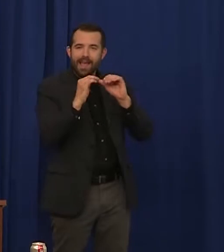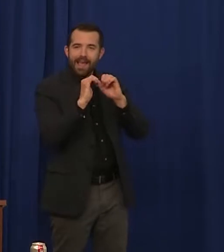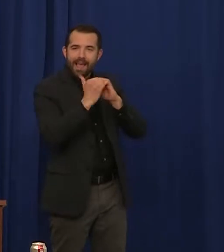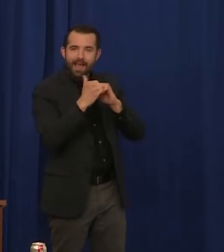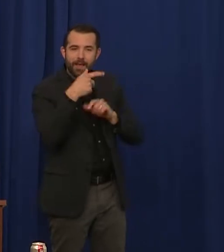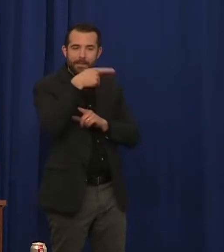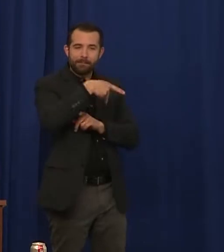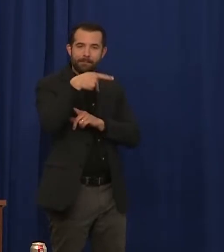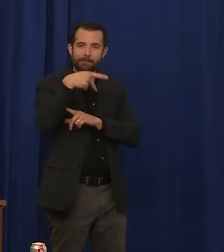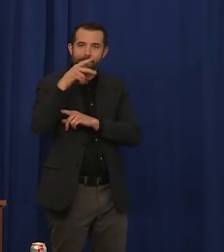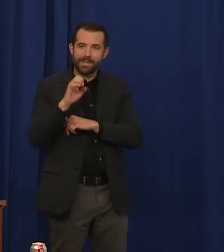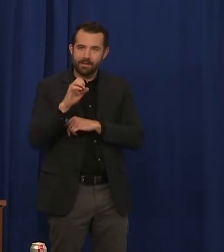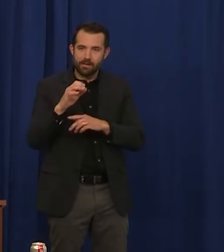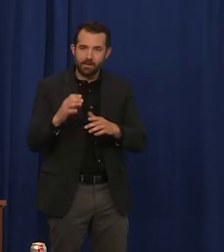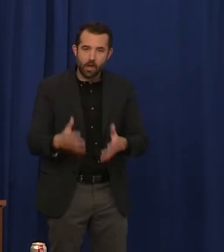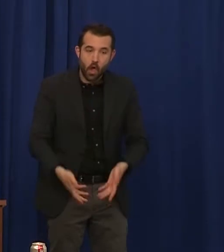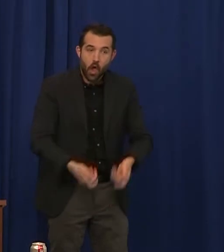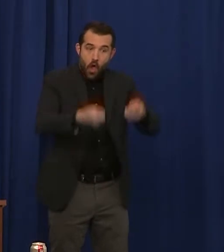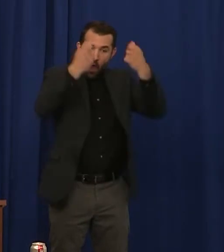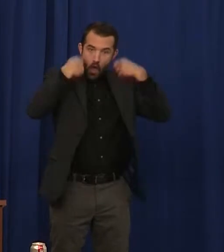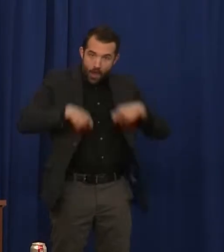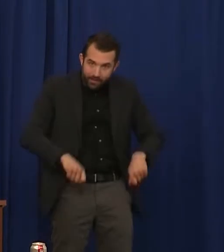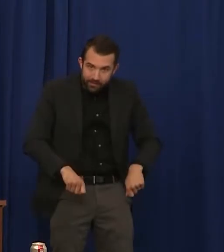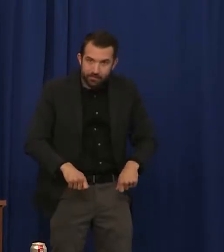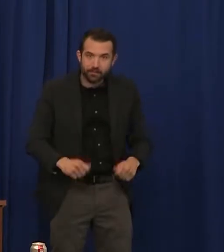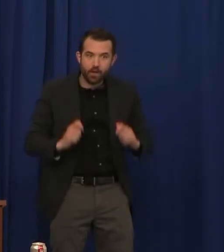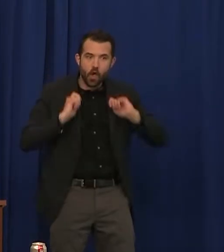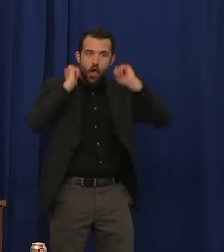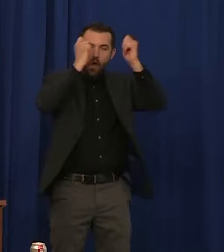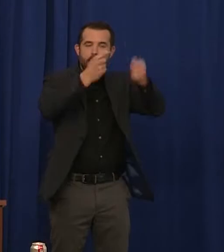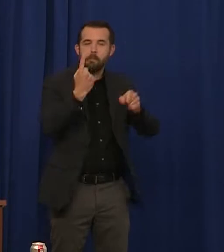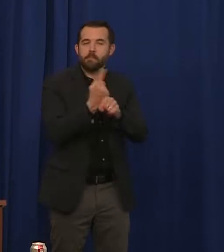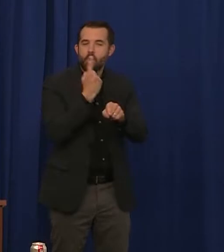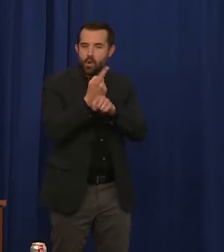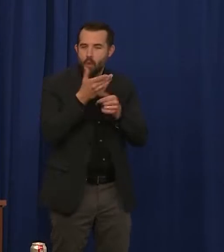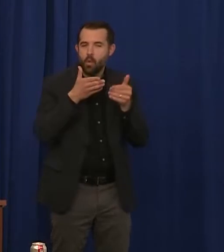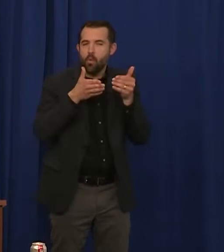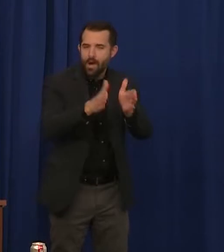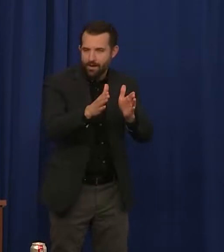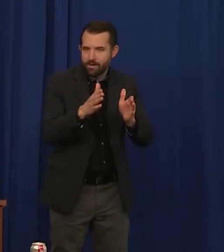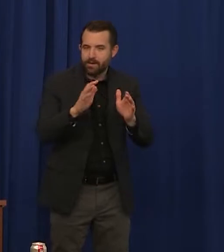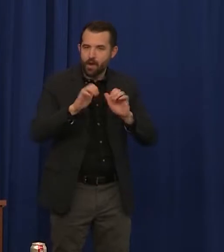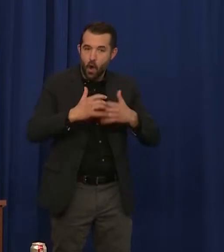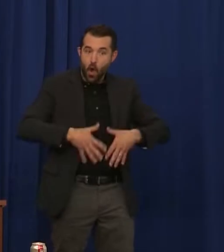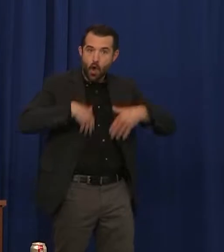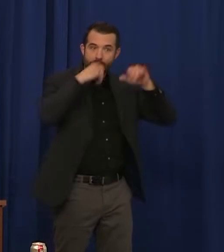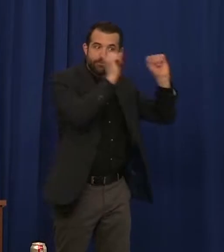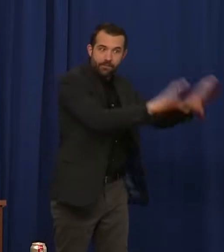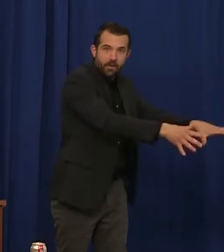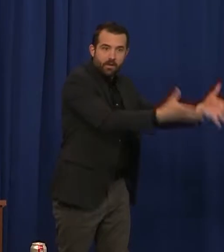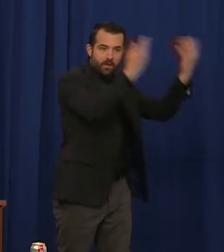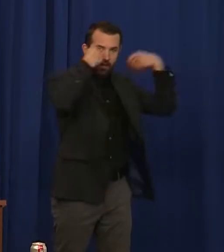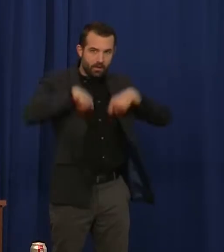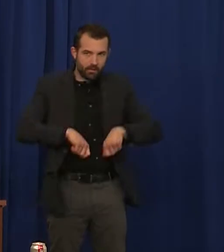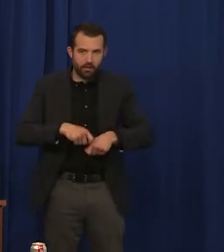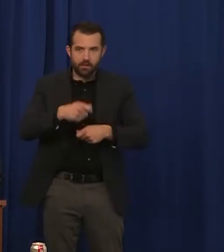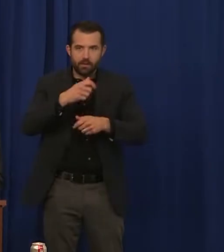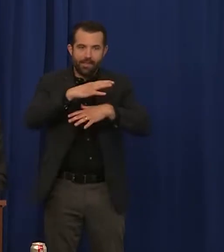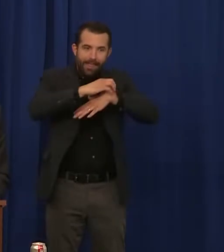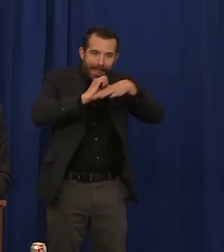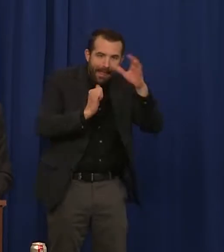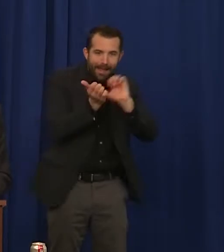the goal here is to expand the number of folks who can utilize PPE across the state, especially in affected healthcare